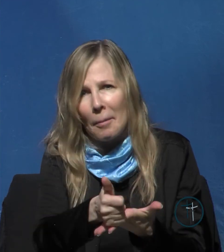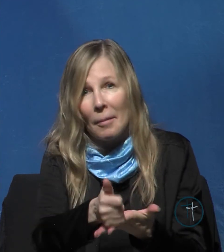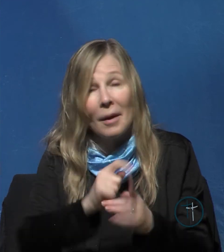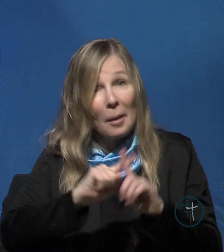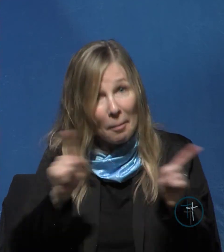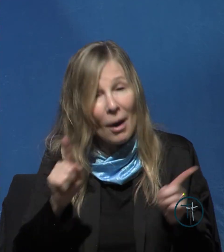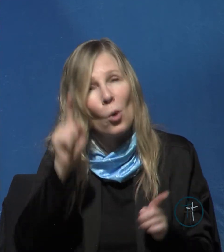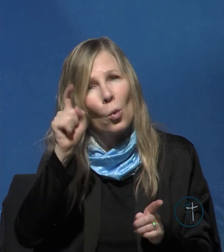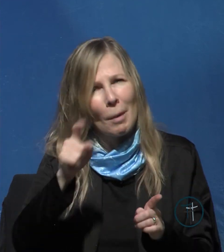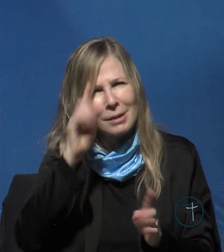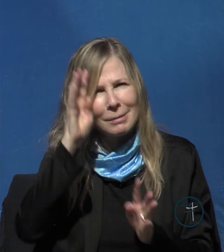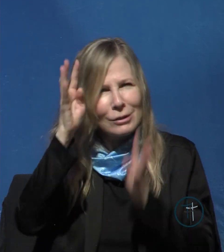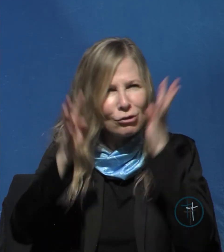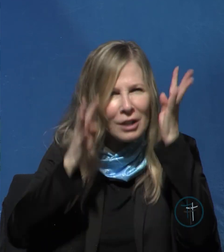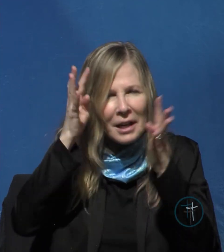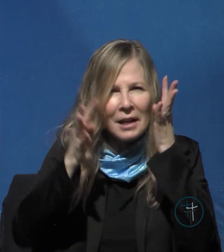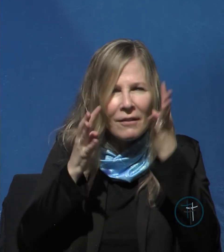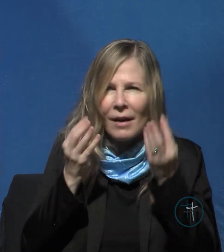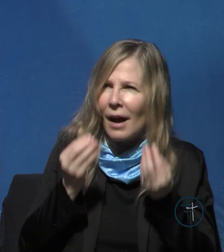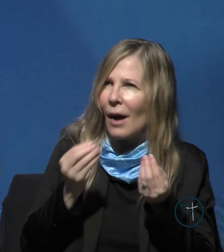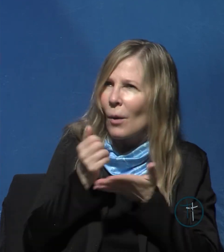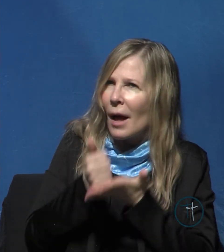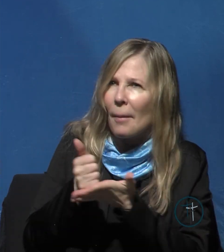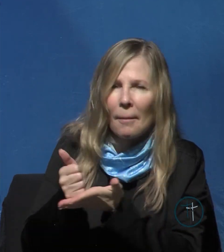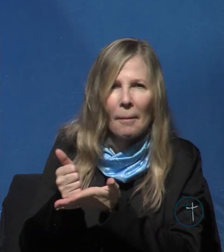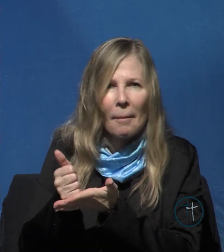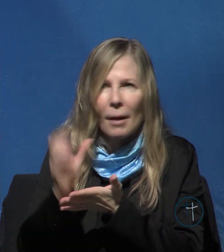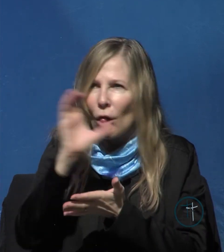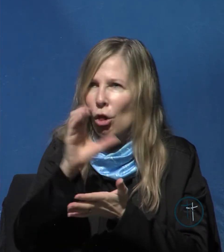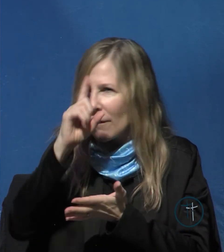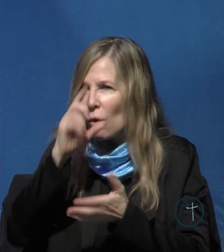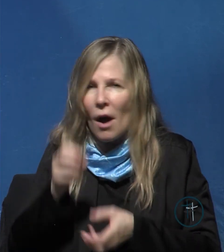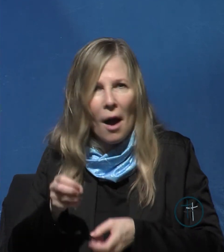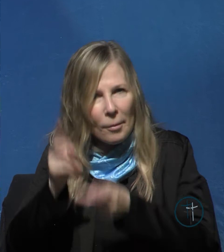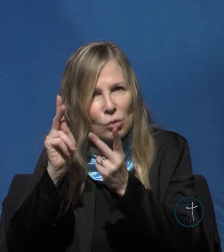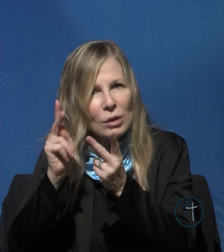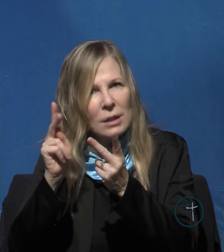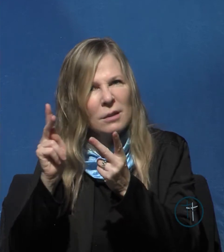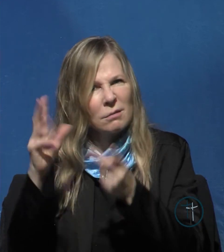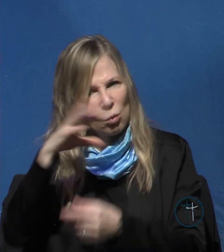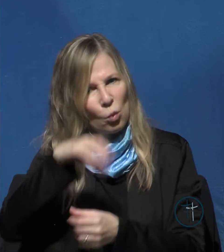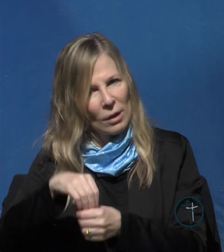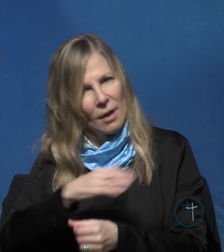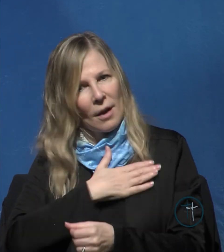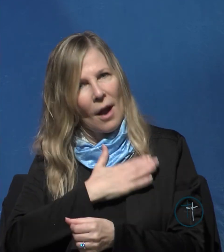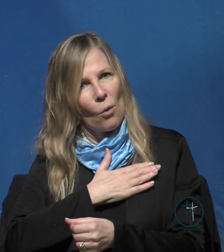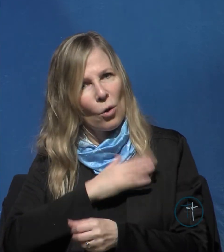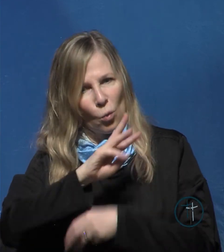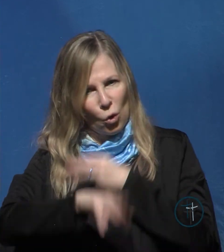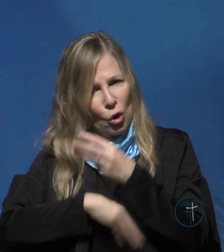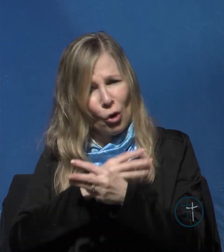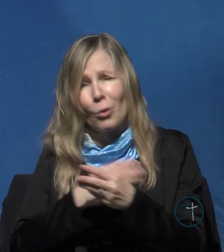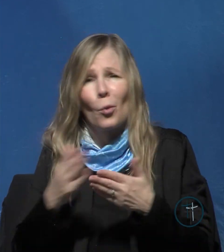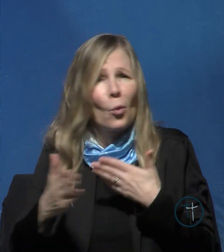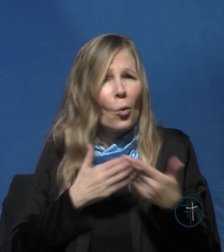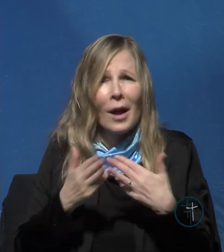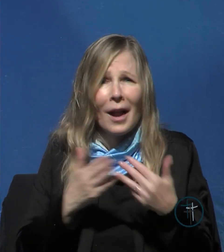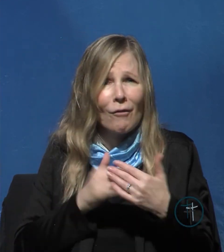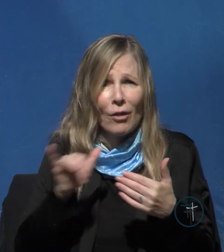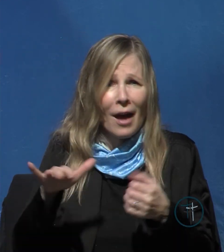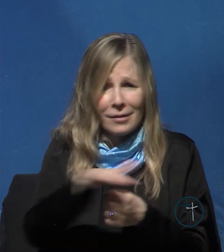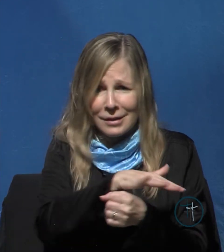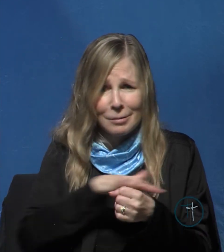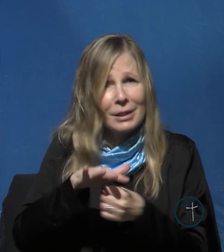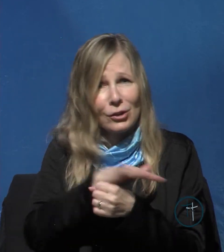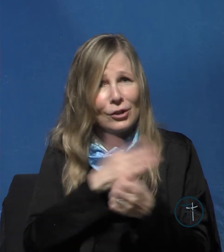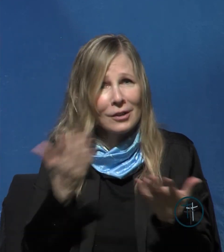But we have to be creative. We have to be looking for opportunities within our world, whatever that sphere is, because